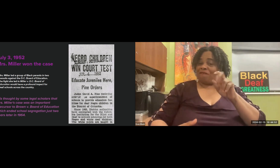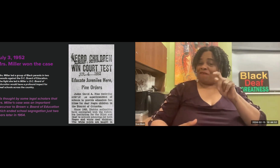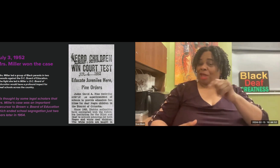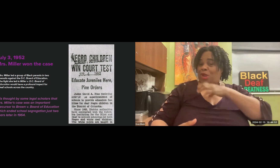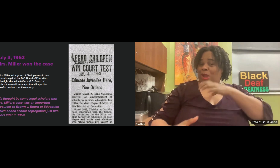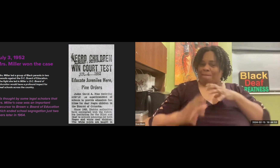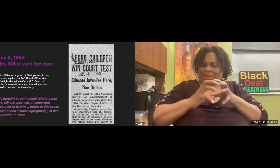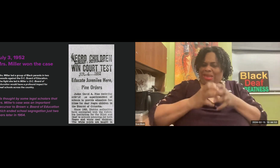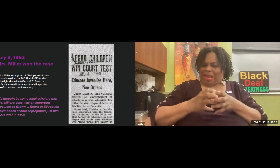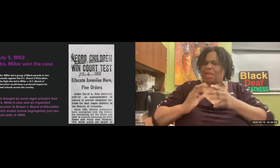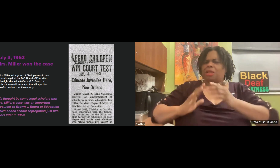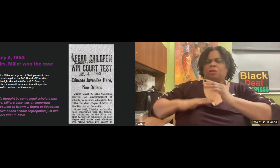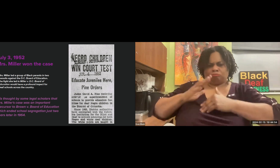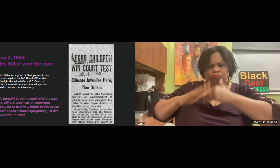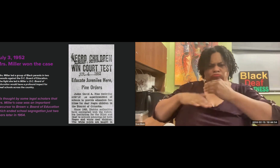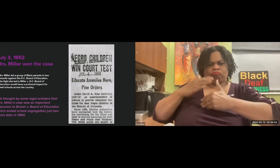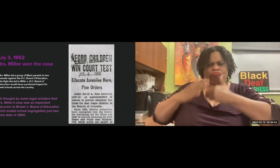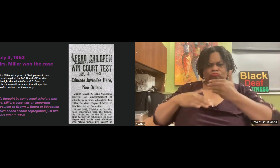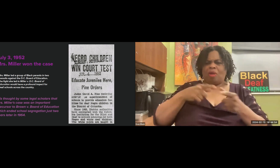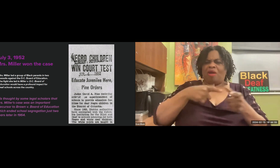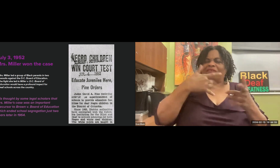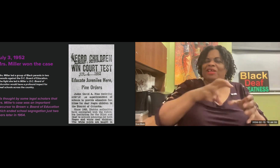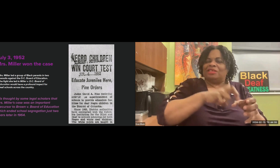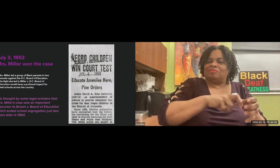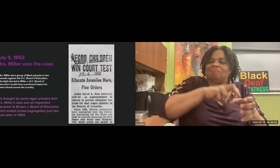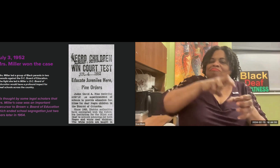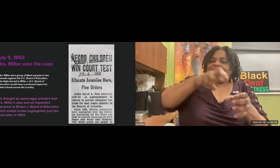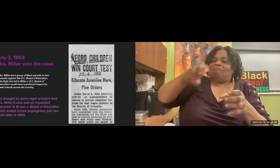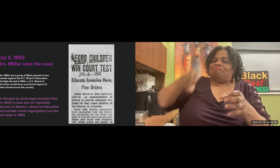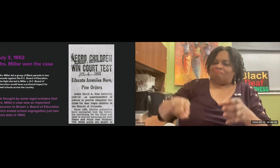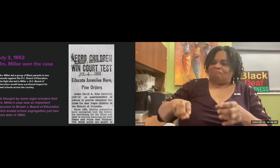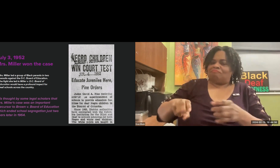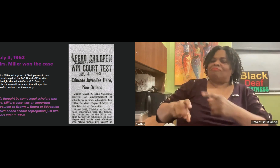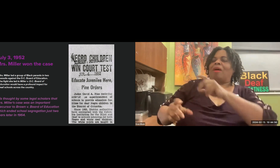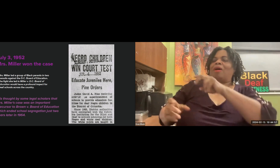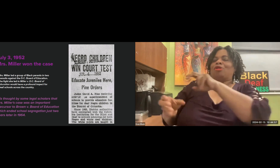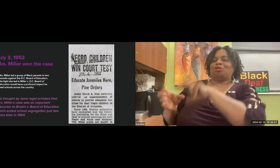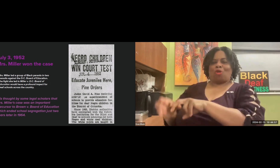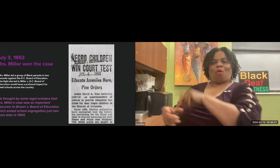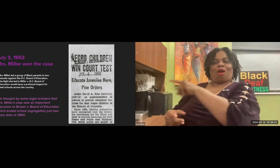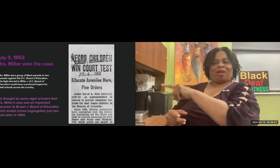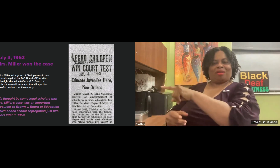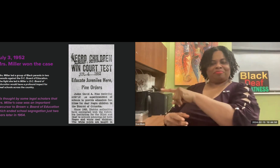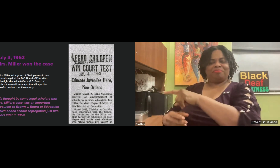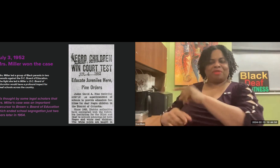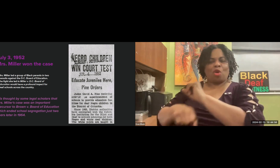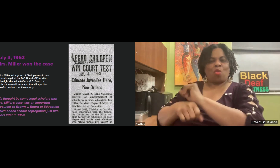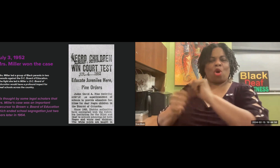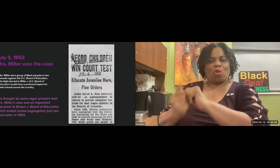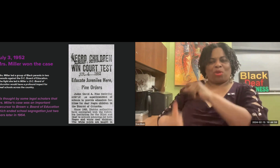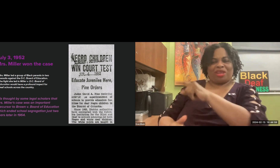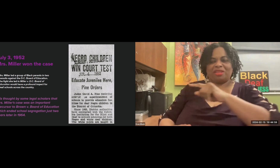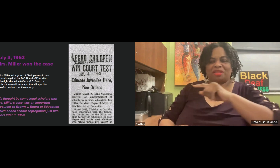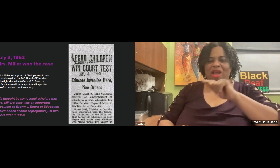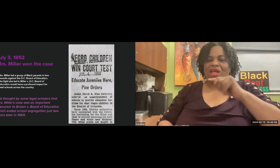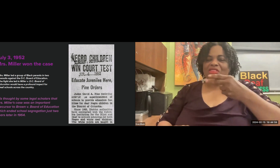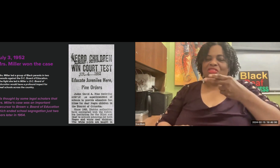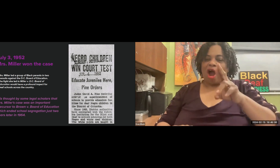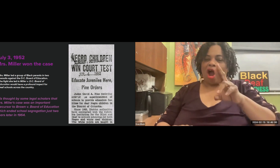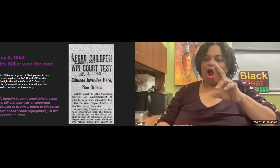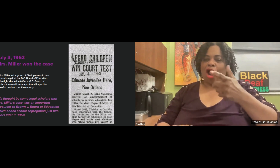in 1952, the American Veterans Council decided that they